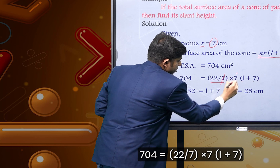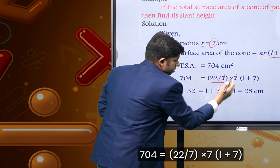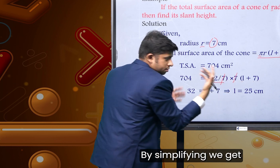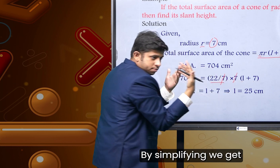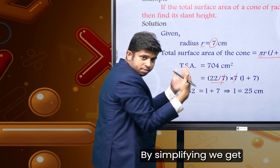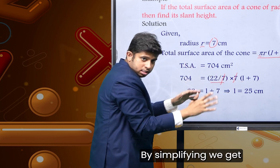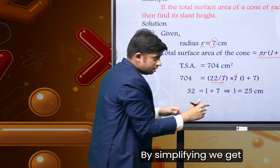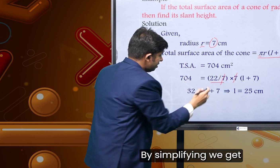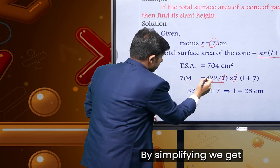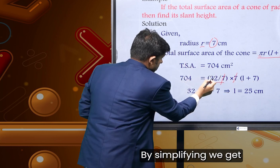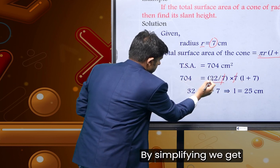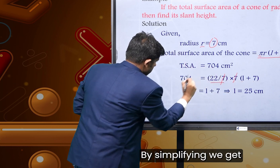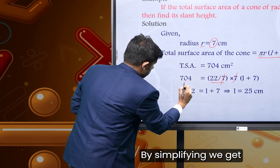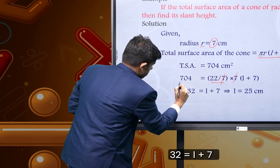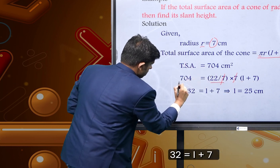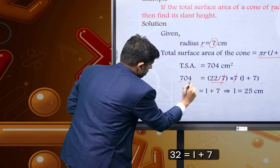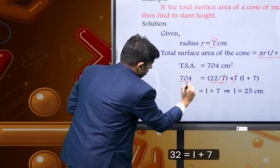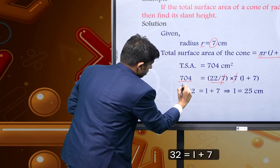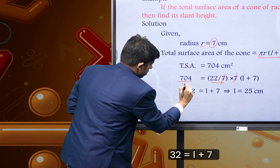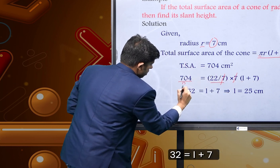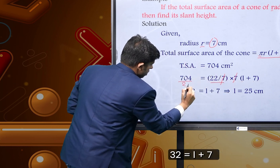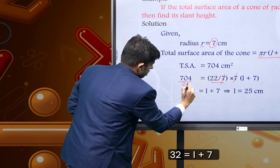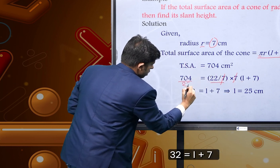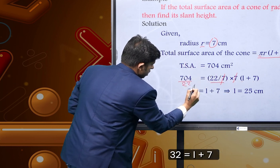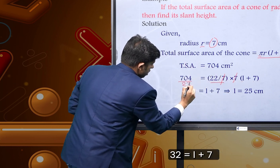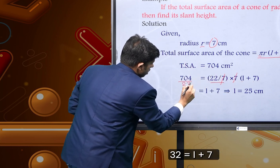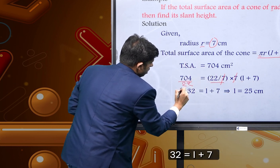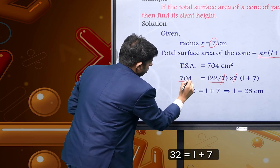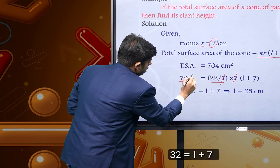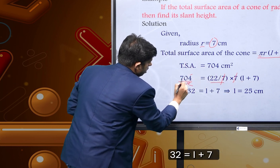By simplifying, we get 32 is equal to L plus 7.